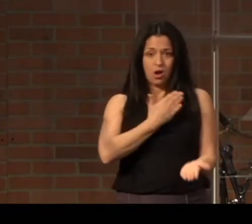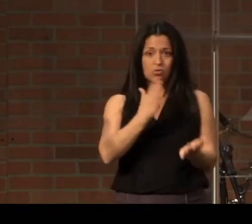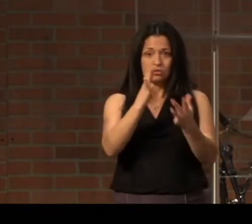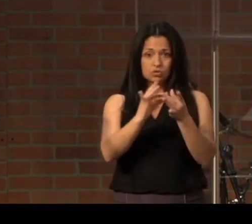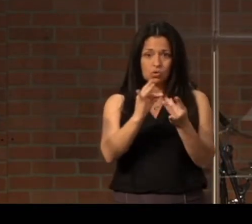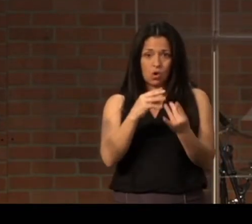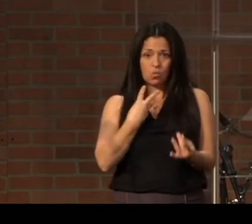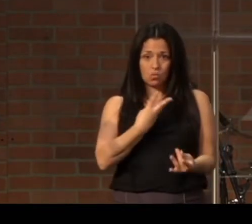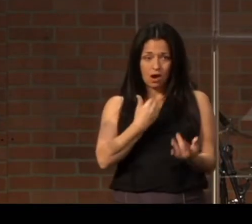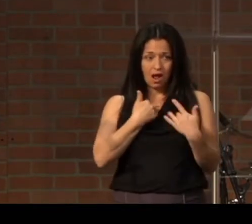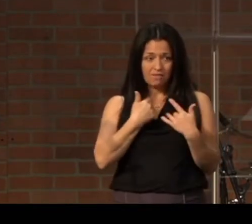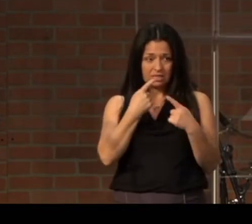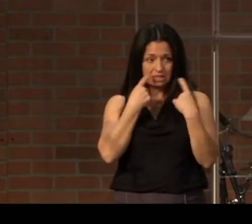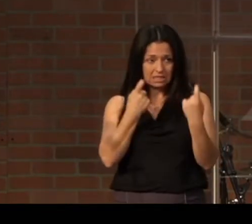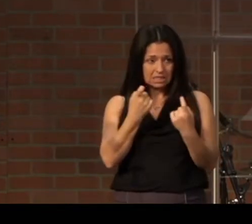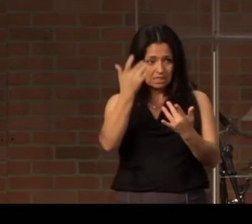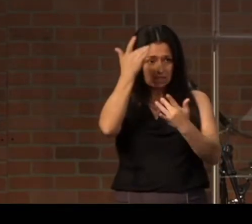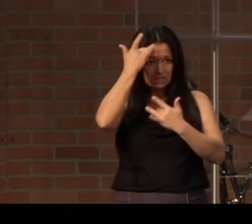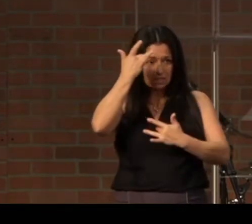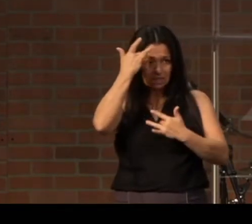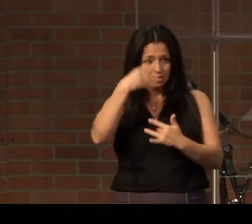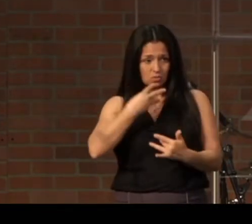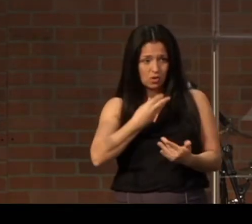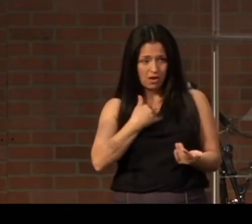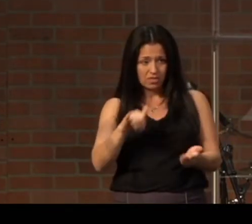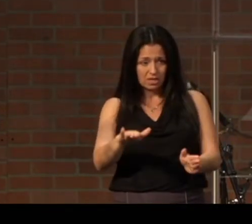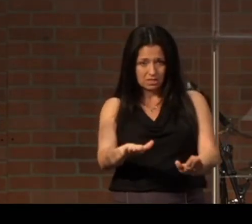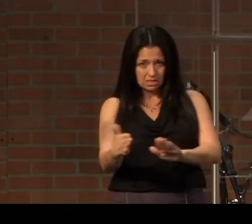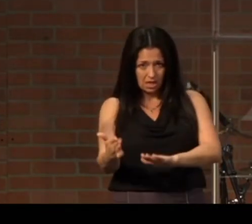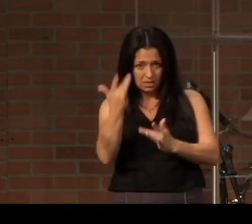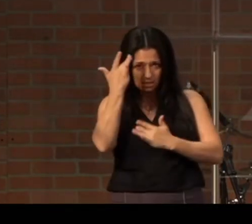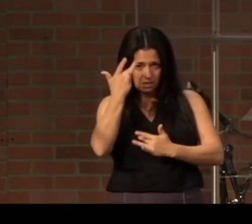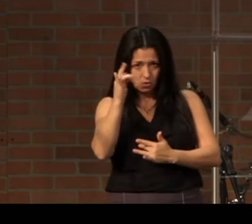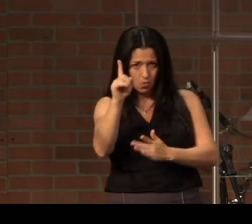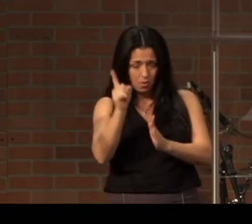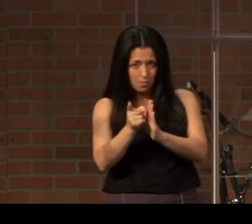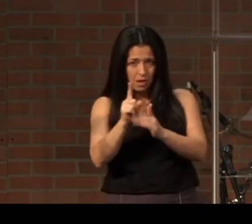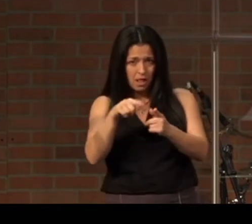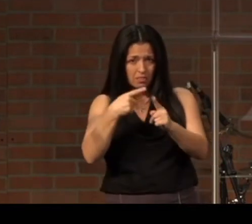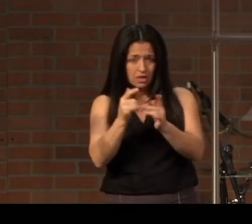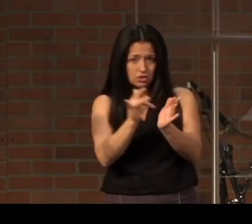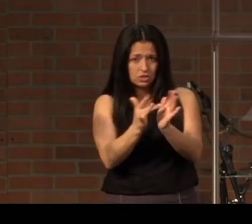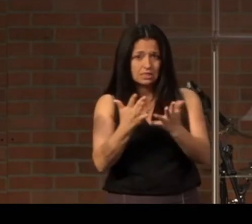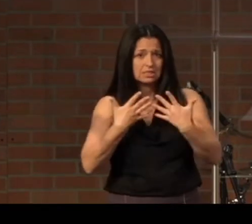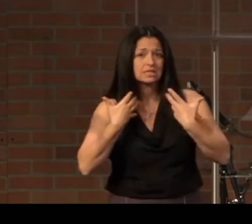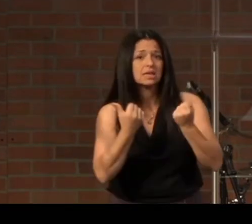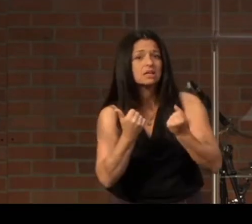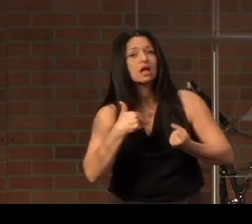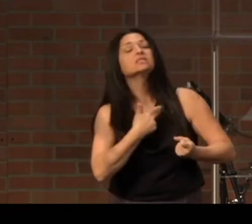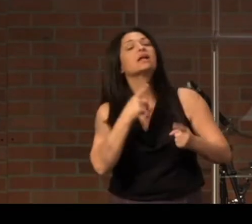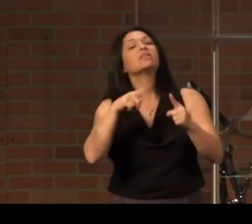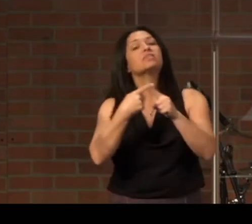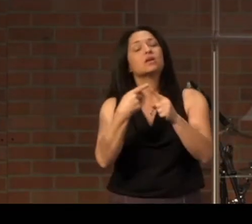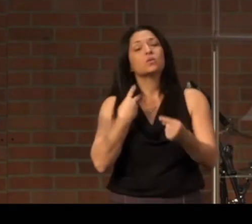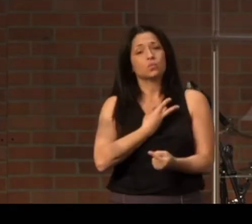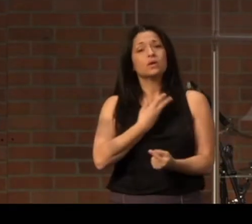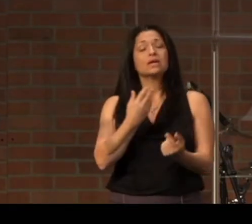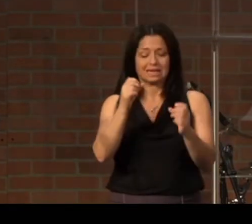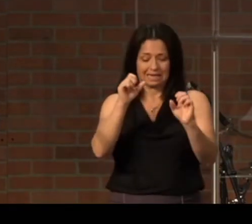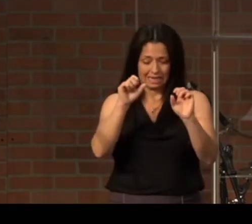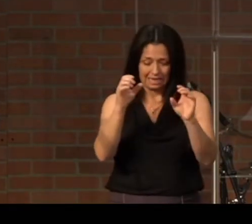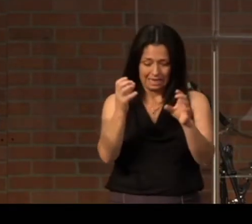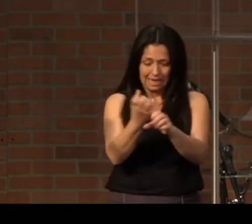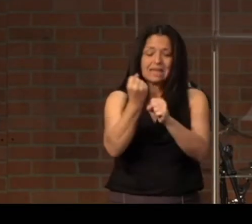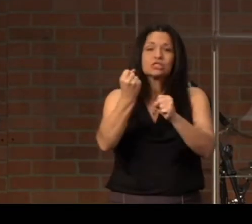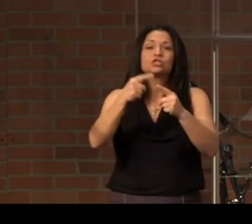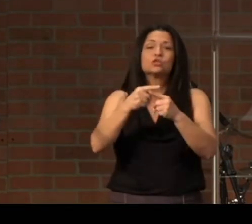disease. We had the death disease one moment. And then Jesus healed us. And we get to love Jesus. We